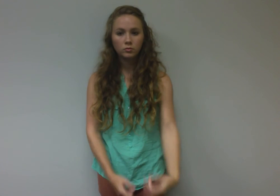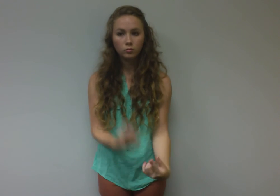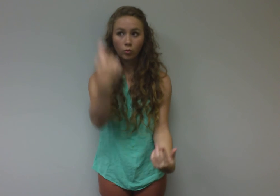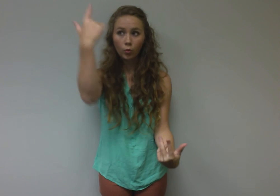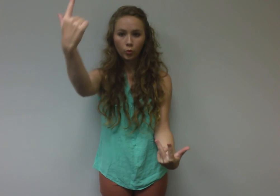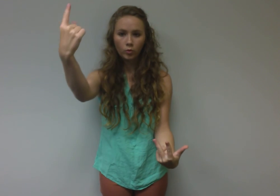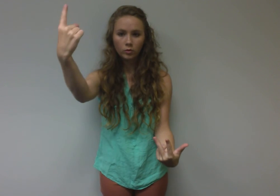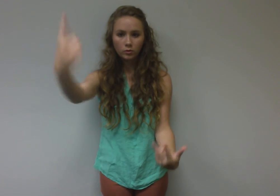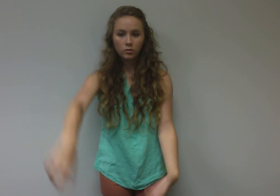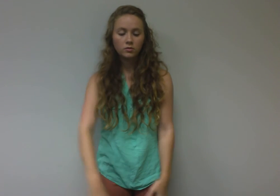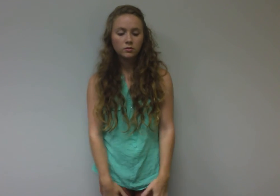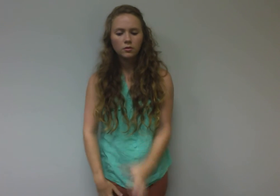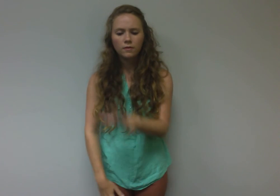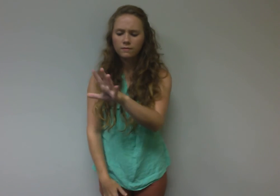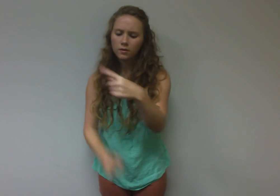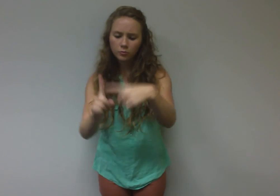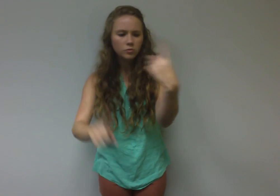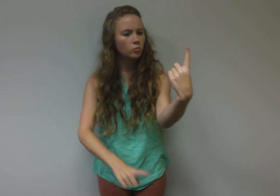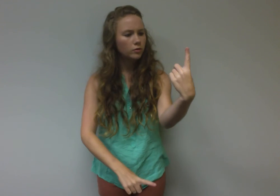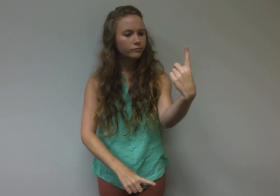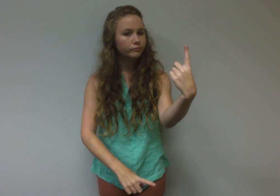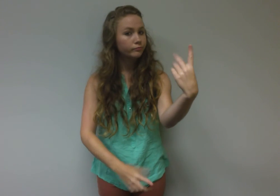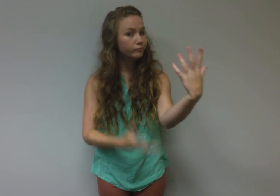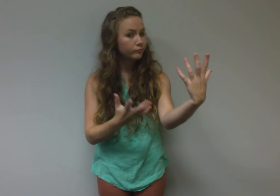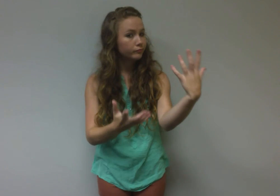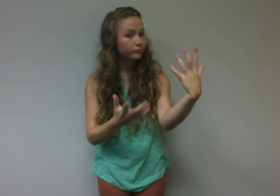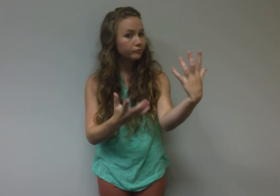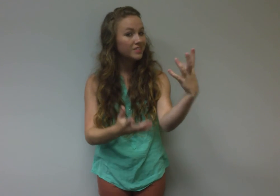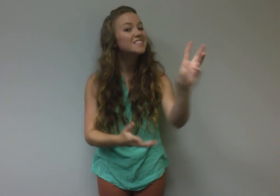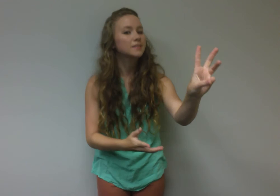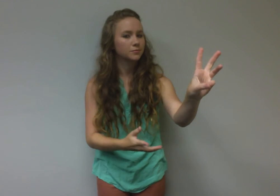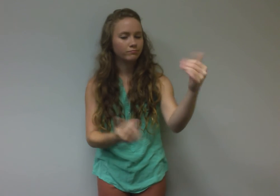6, 63. And you might want to give yourself a bunch of problems, and I think you're also now,